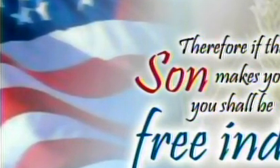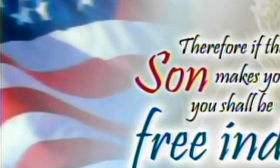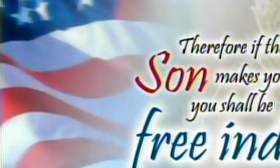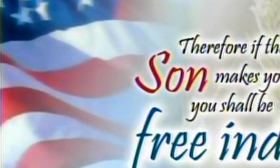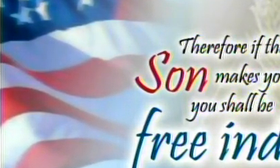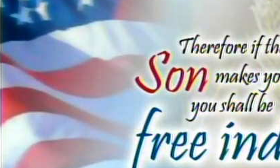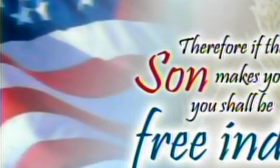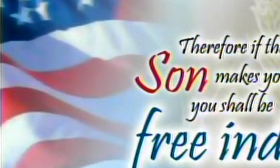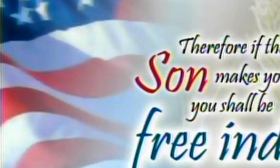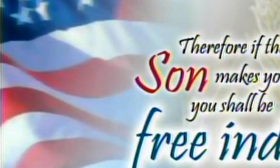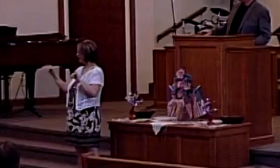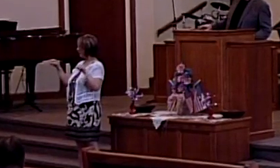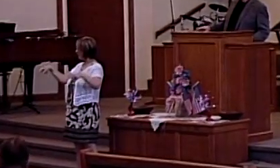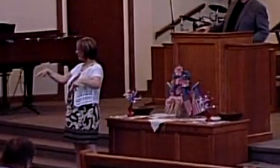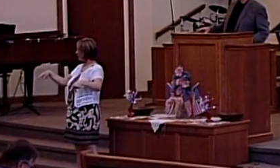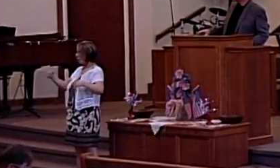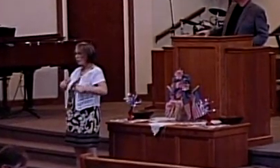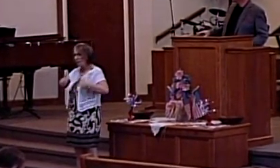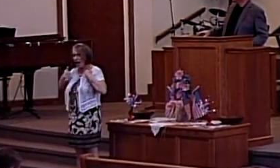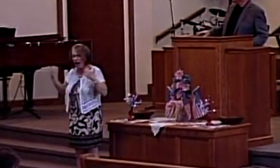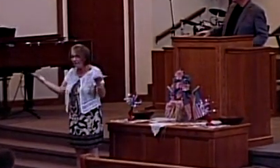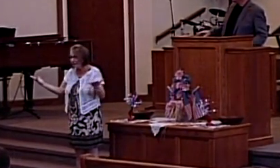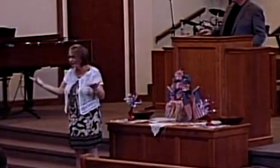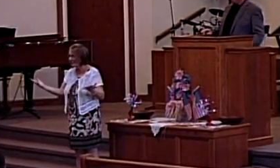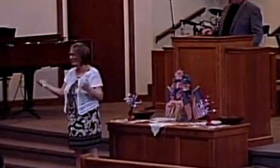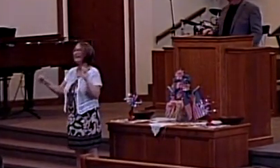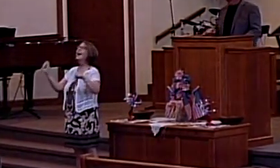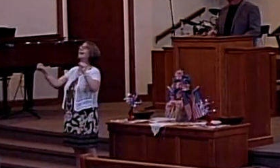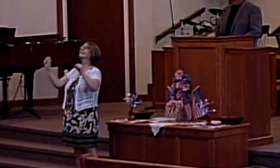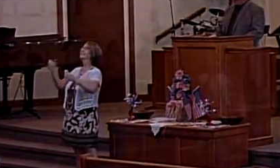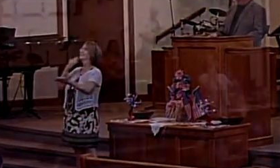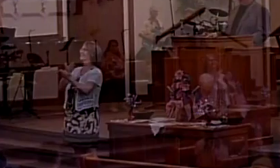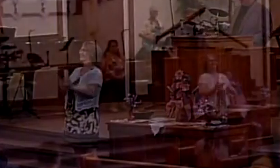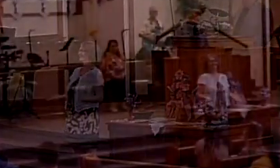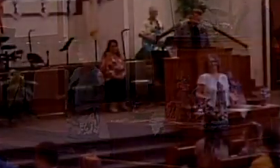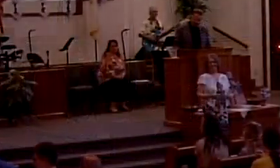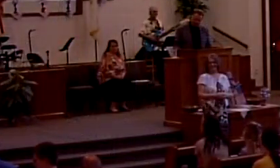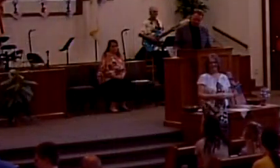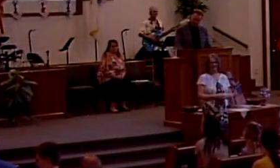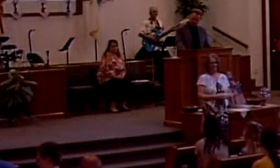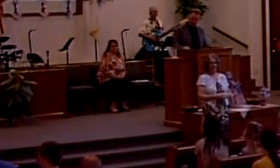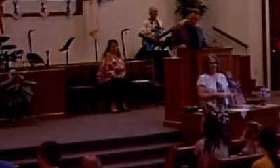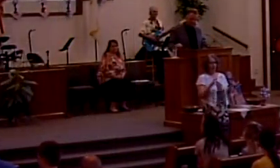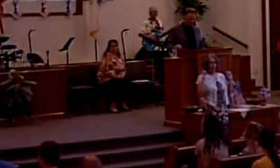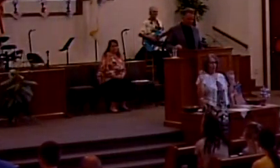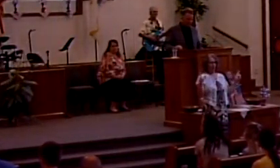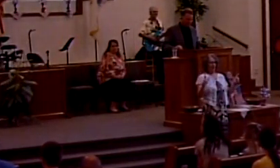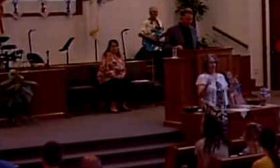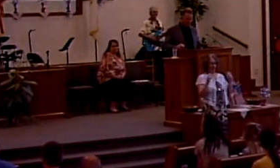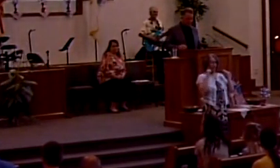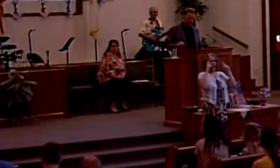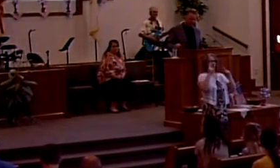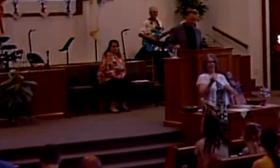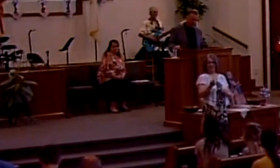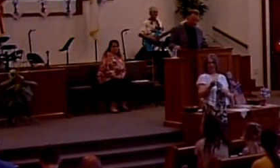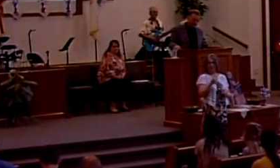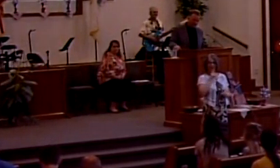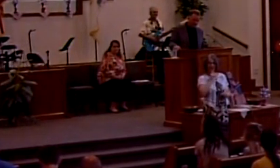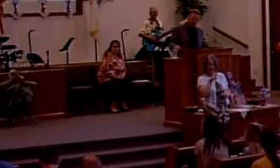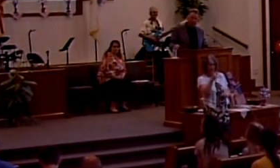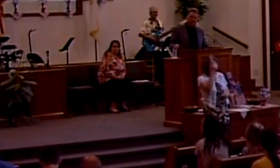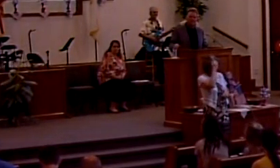Everybody alive out there? Okay, good. Well, wake you up a little bit and make sure that you know that we